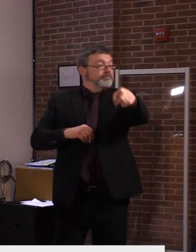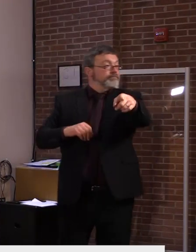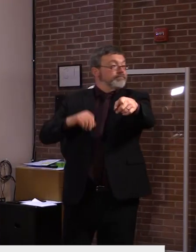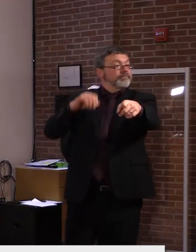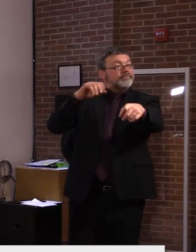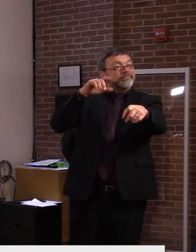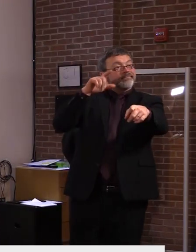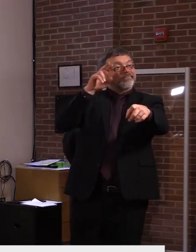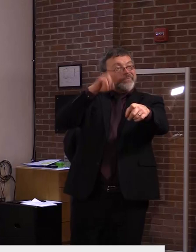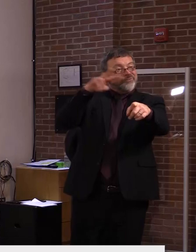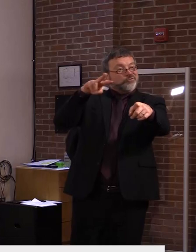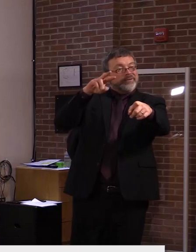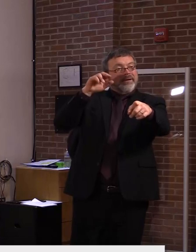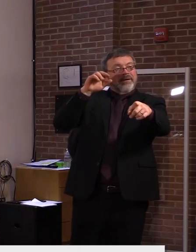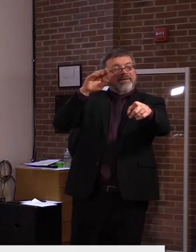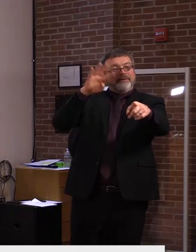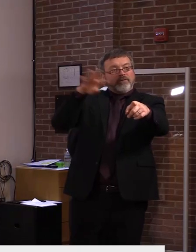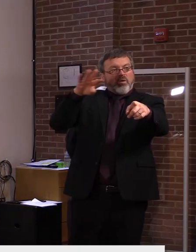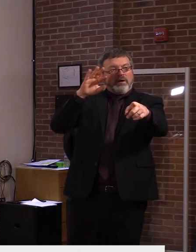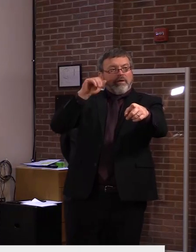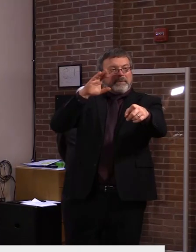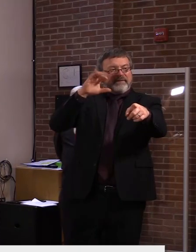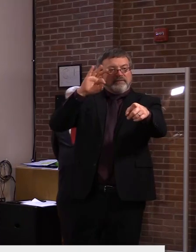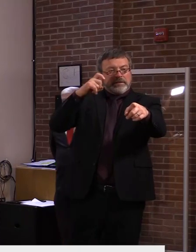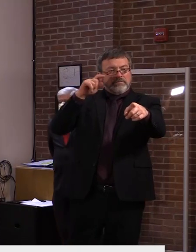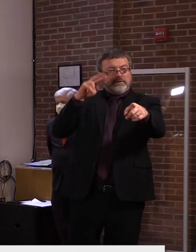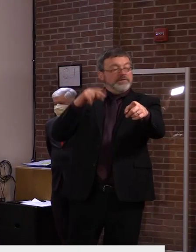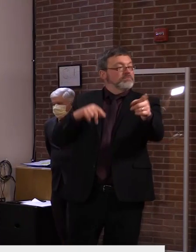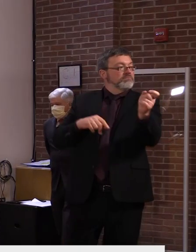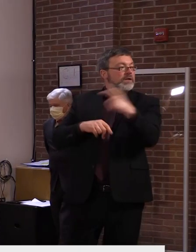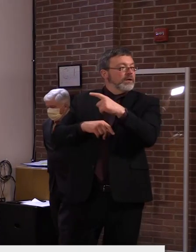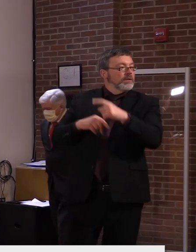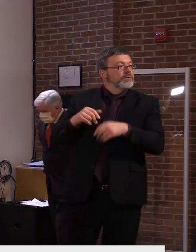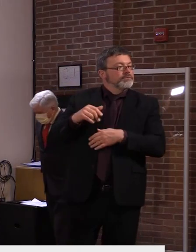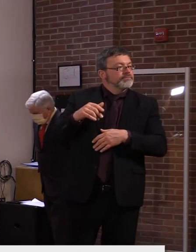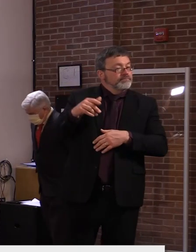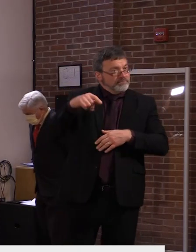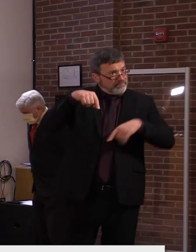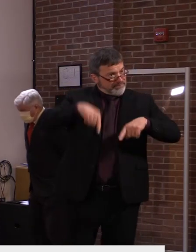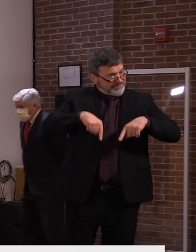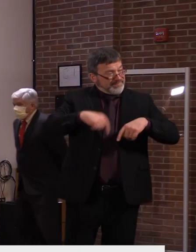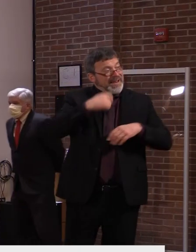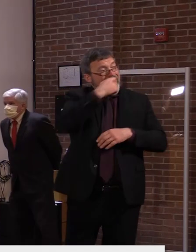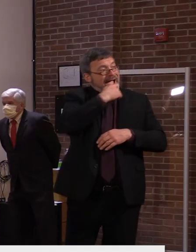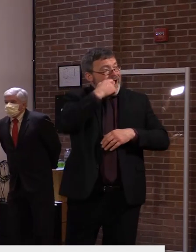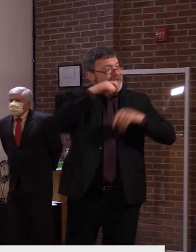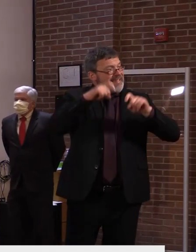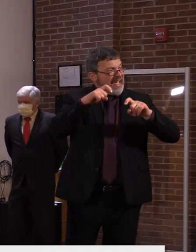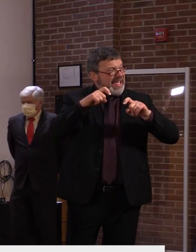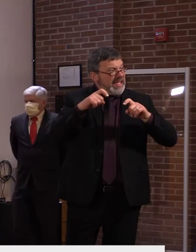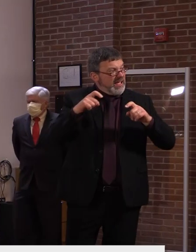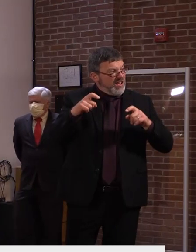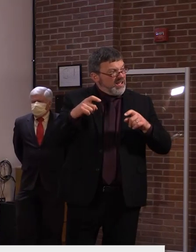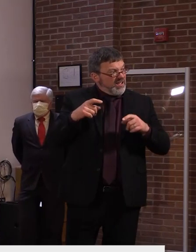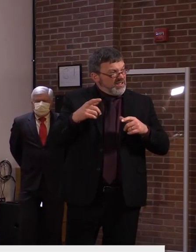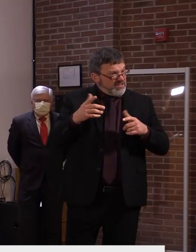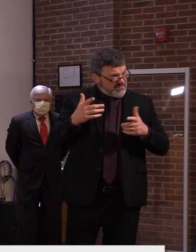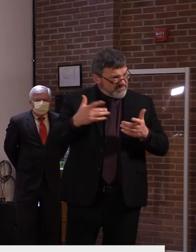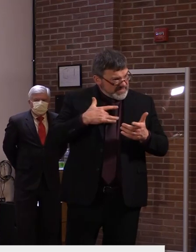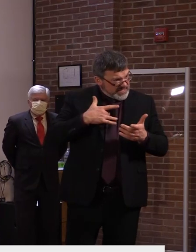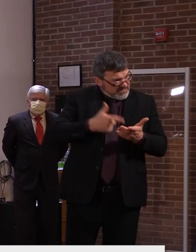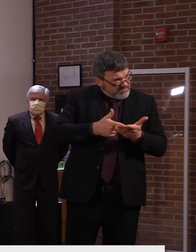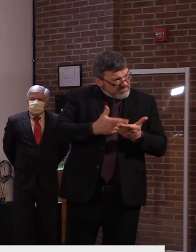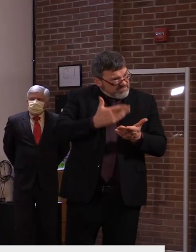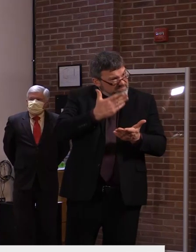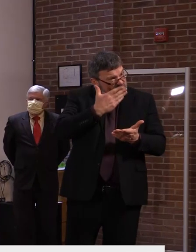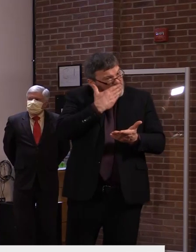Are these at-home tests, talking with people who might be traveling for the holidays, are they a good option? And why are we adding them to